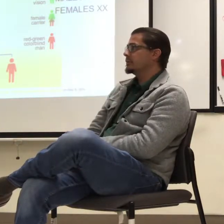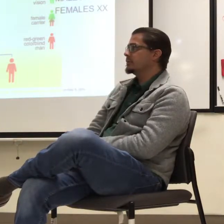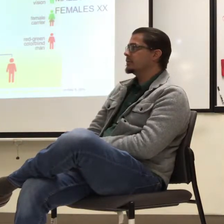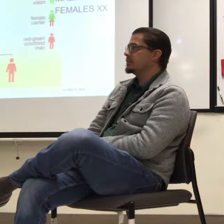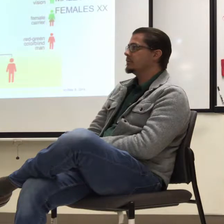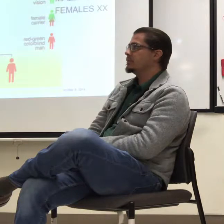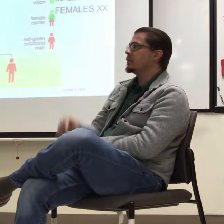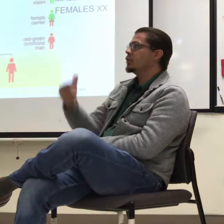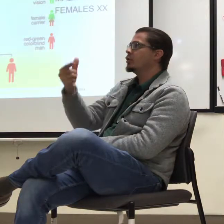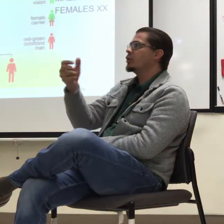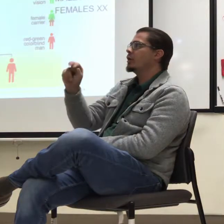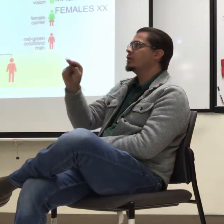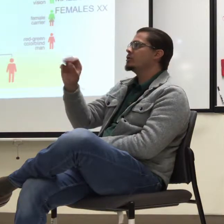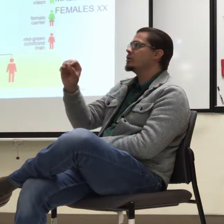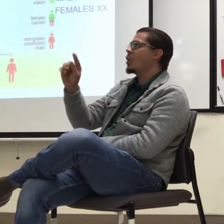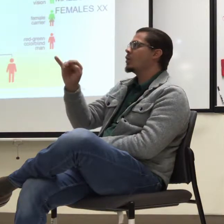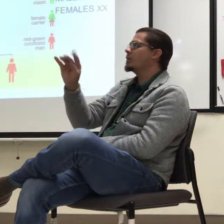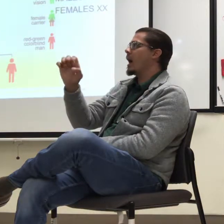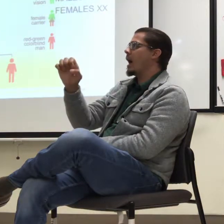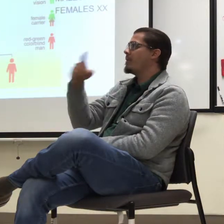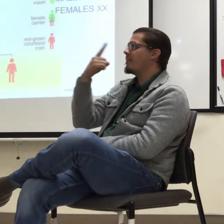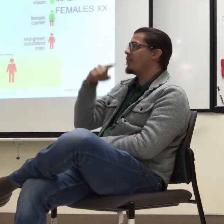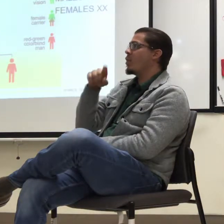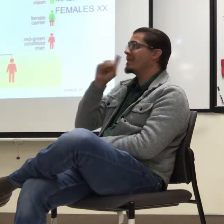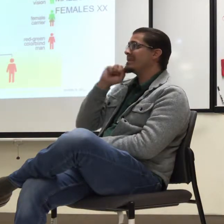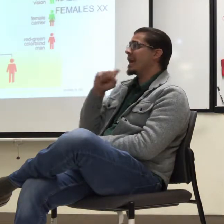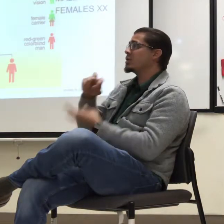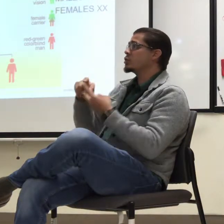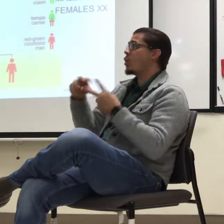your genotype for the sex chromosomes is XY.